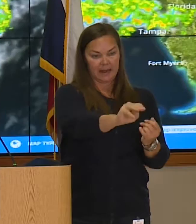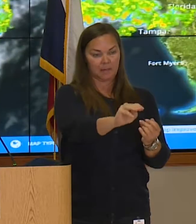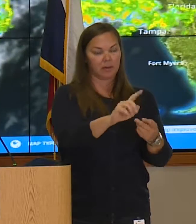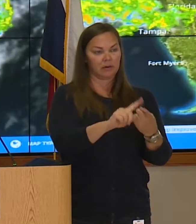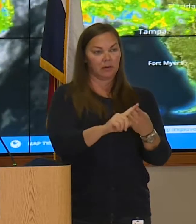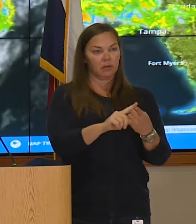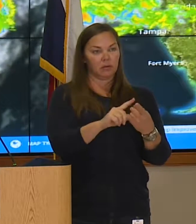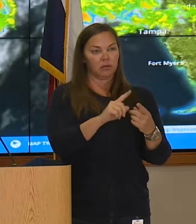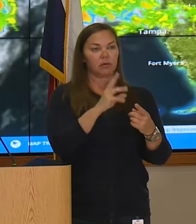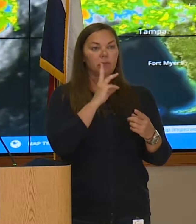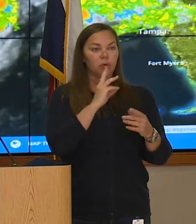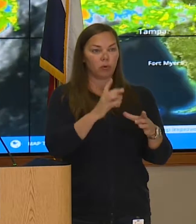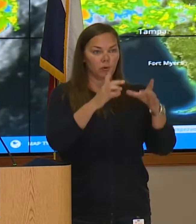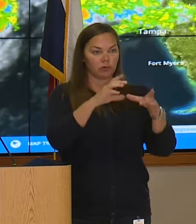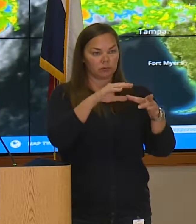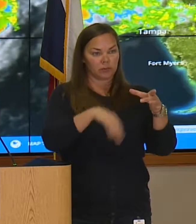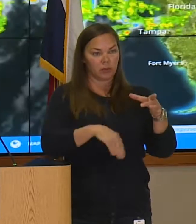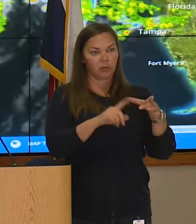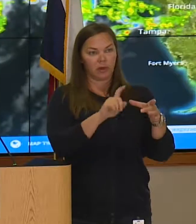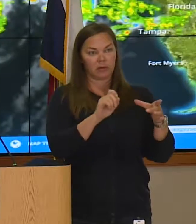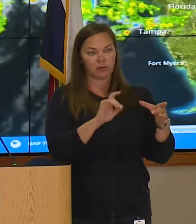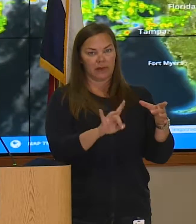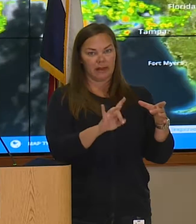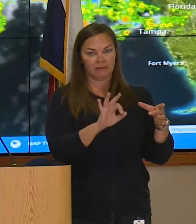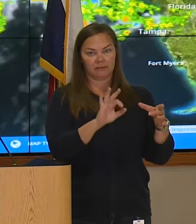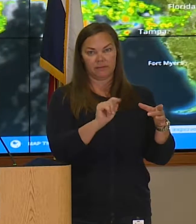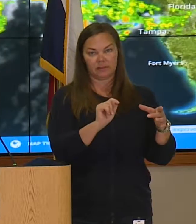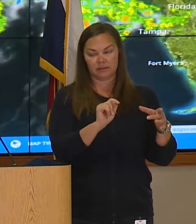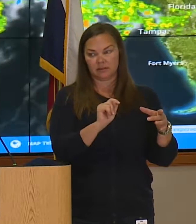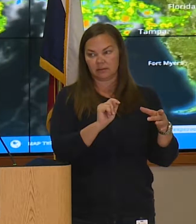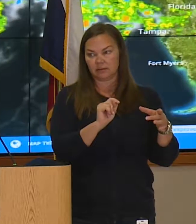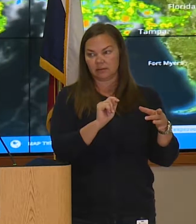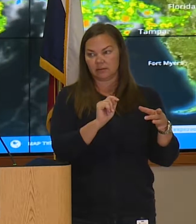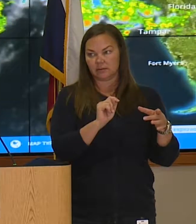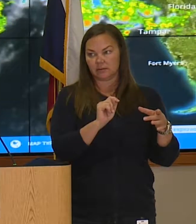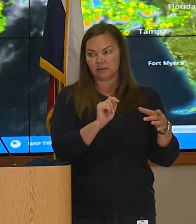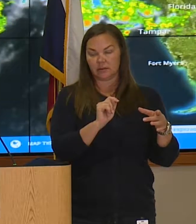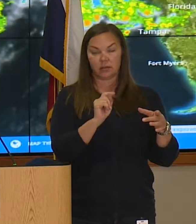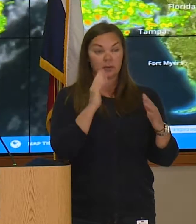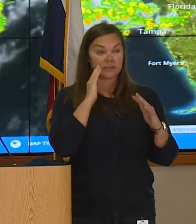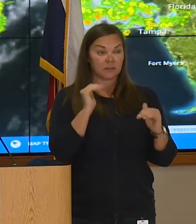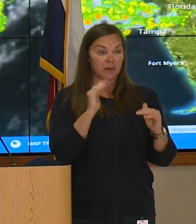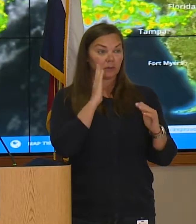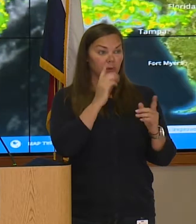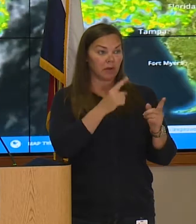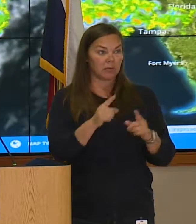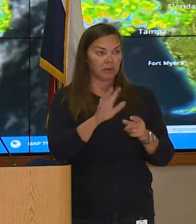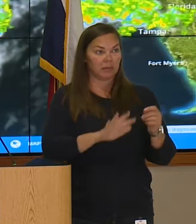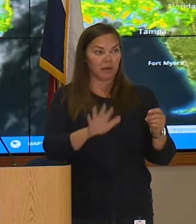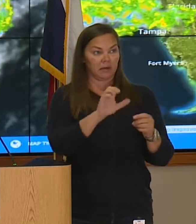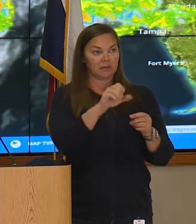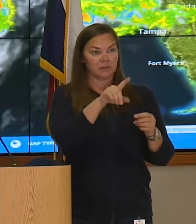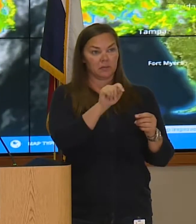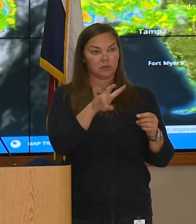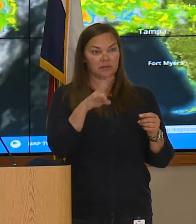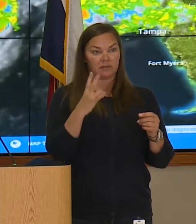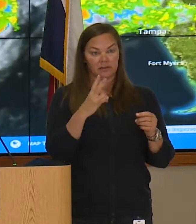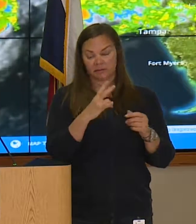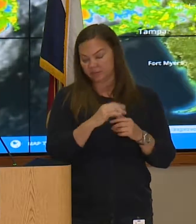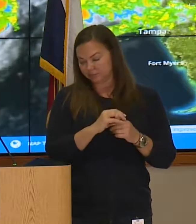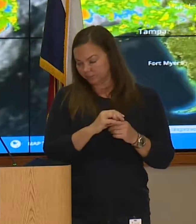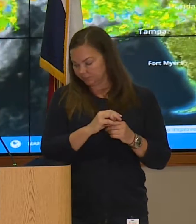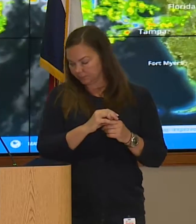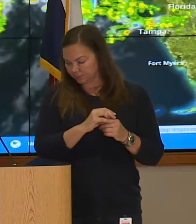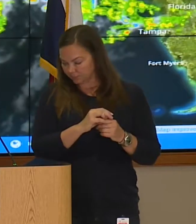the pool elevation drops below 108 feet, which is expected to occur around the 7th of September.